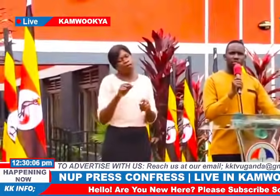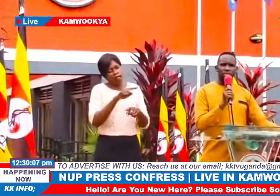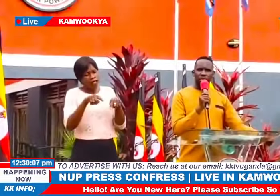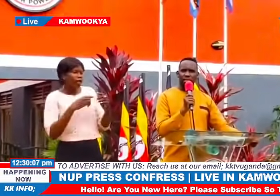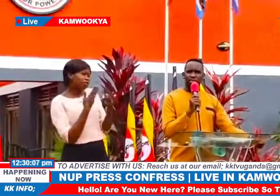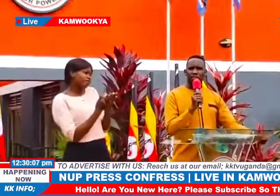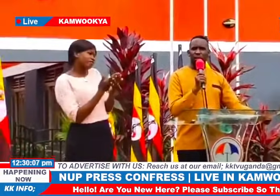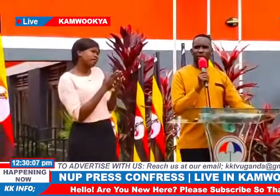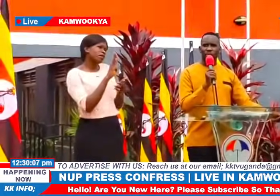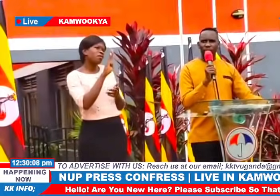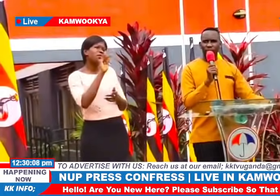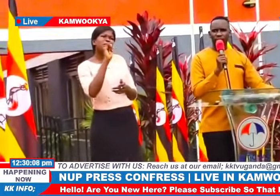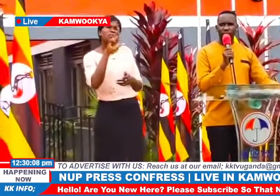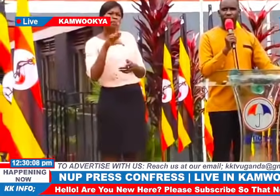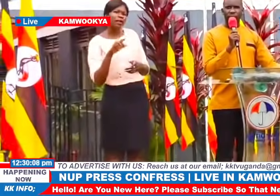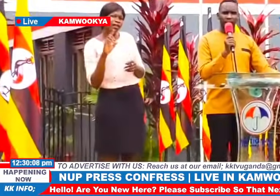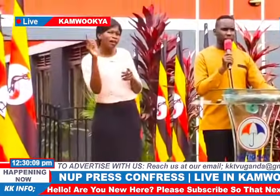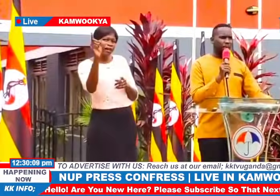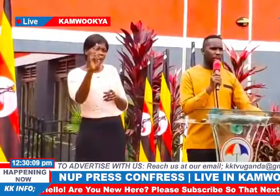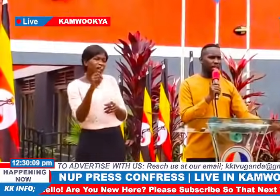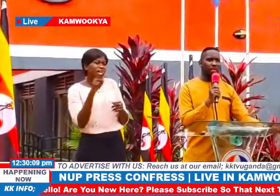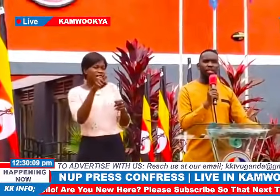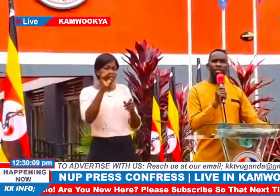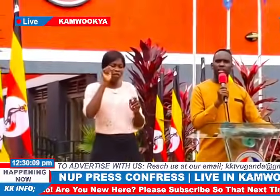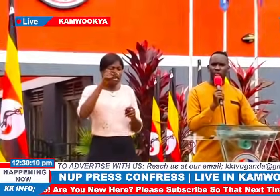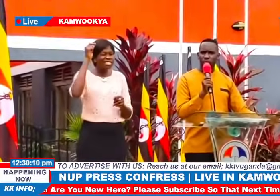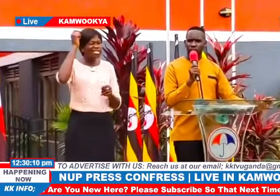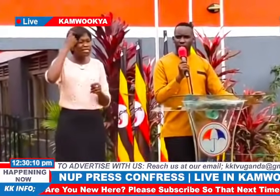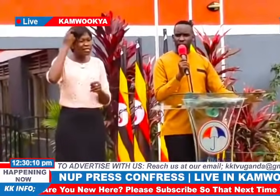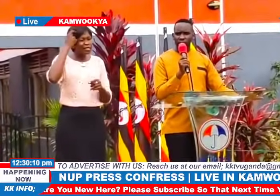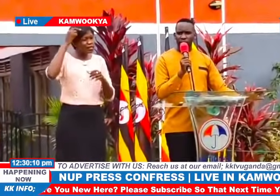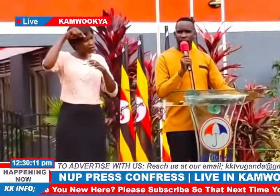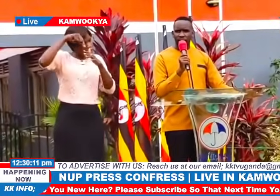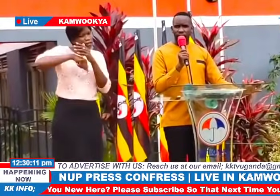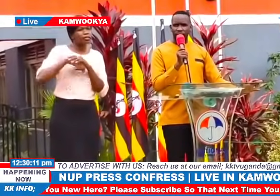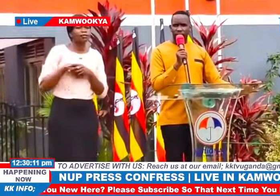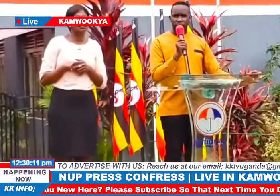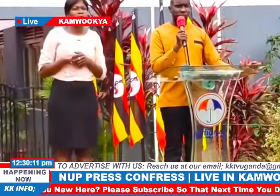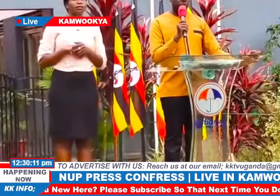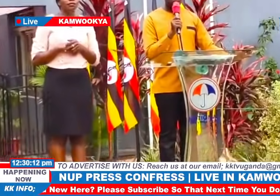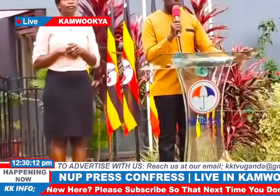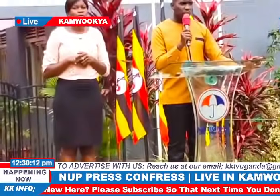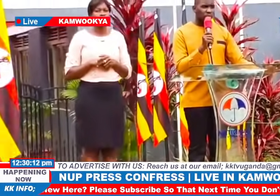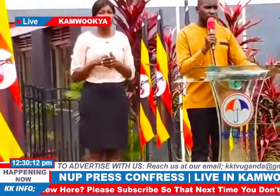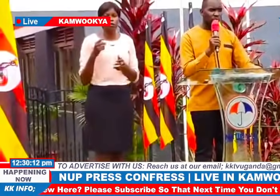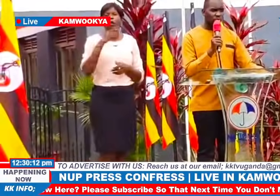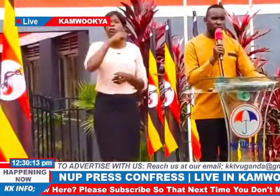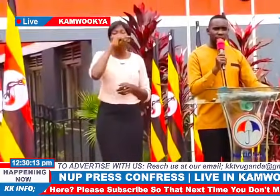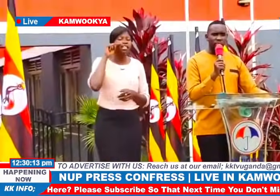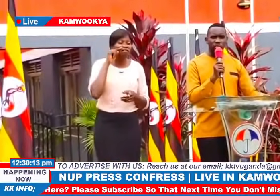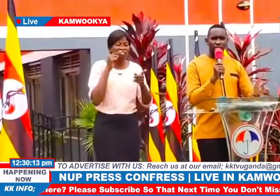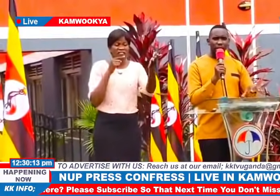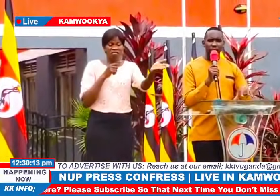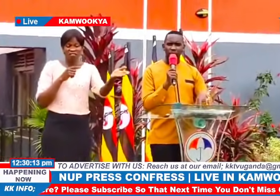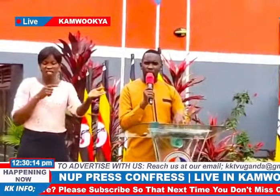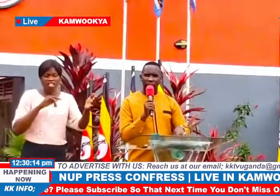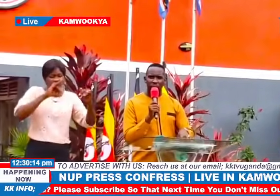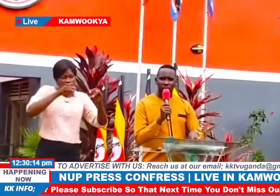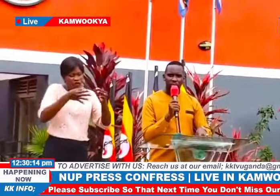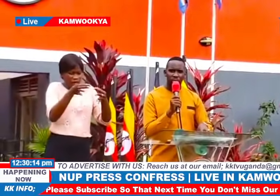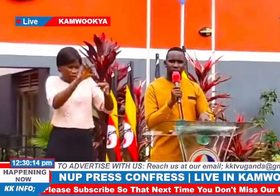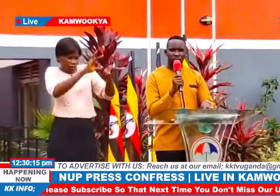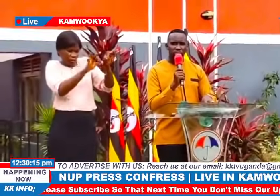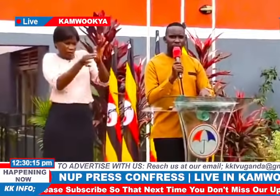sink into the minds of our colleagues in the NRM, in Parliament and elsewhere. Mr. Museveni, who is trying to set up this